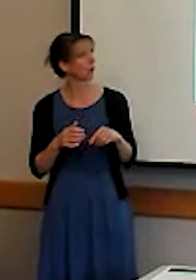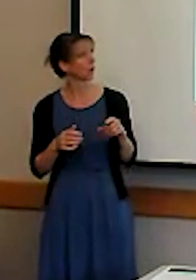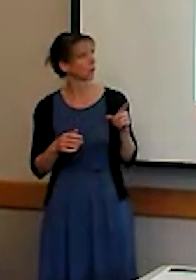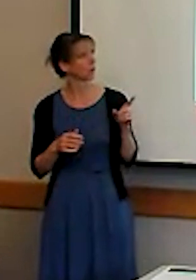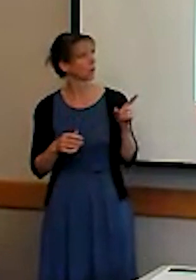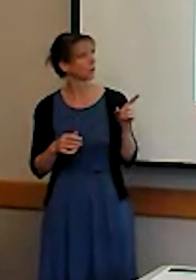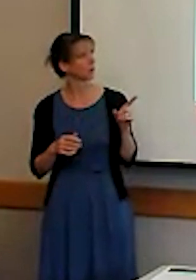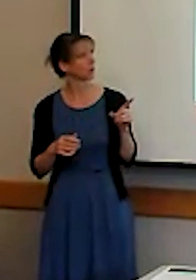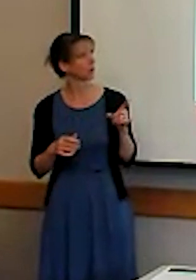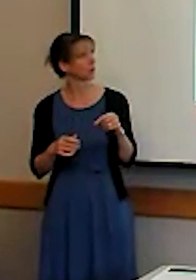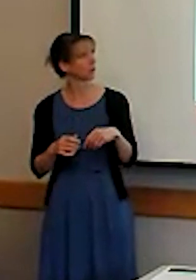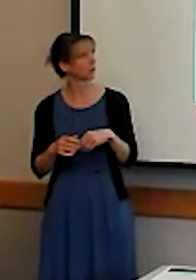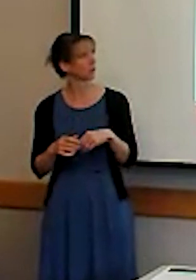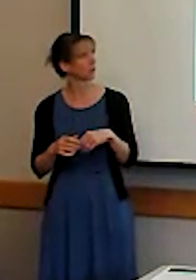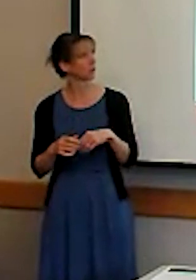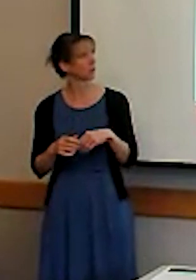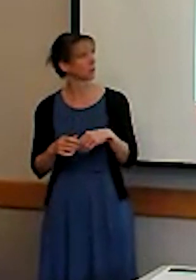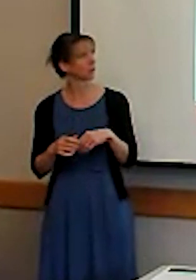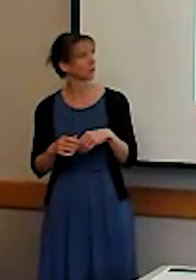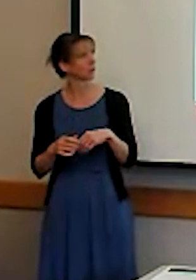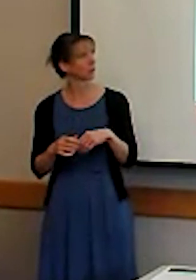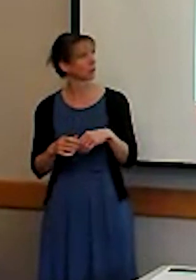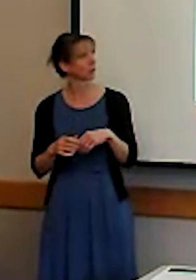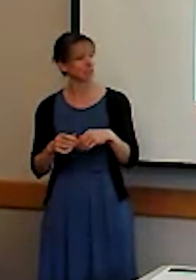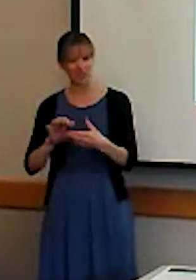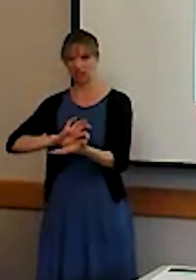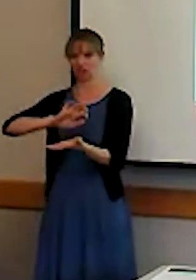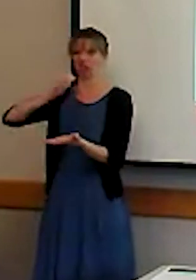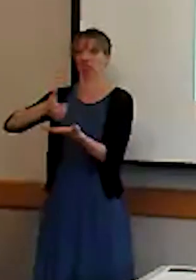Here it Okay. comes. Ooh, So we got her way too big of a bite.